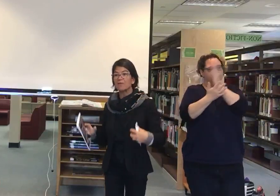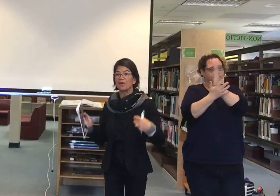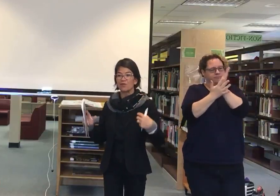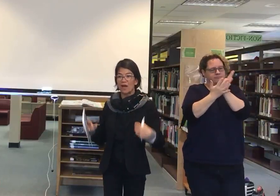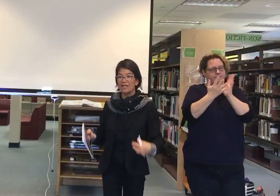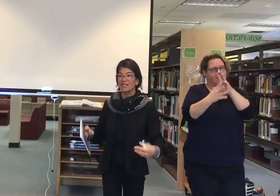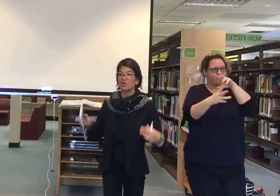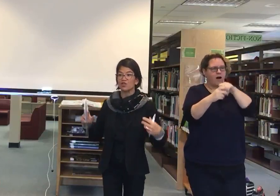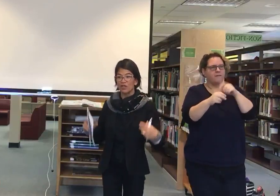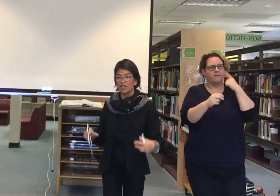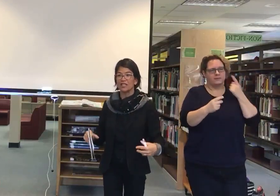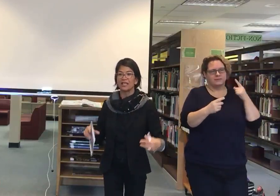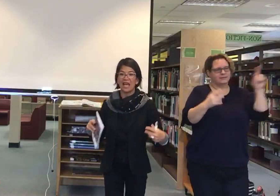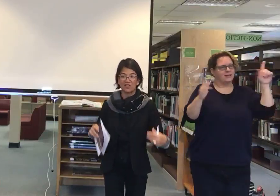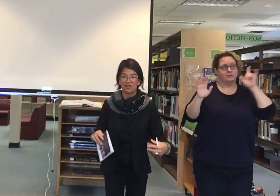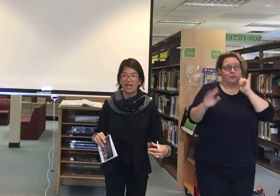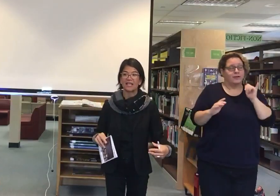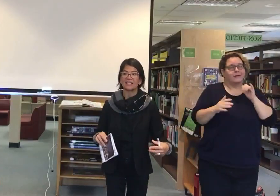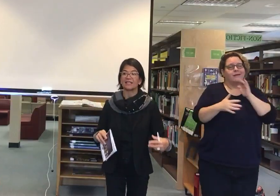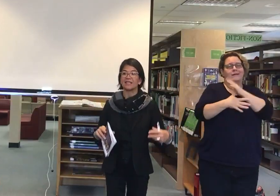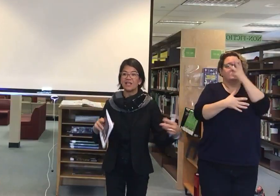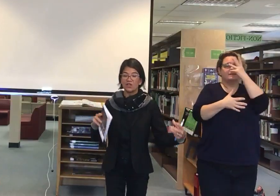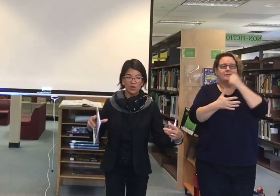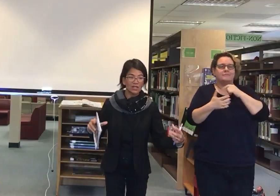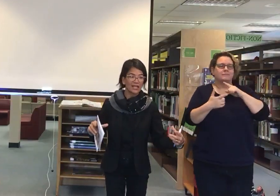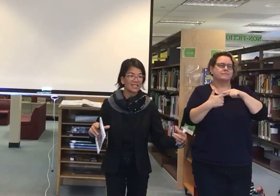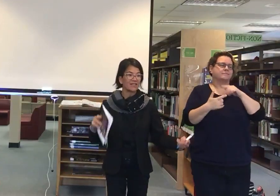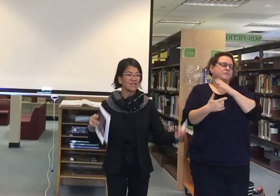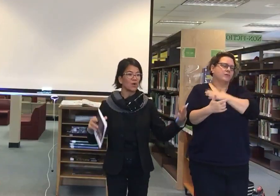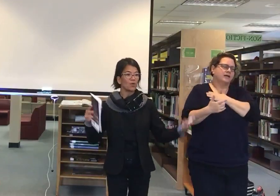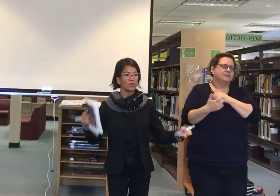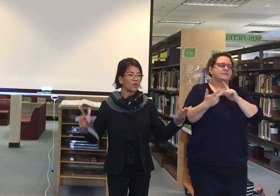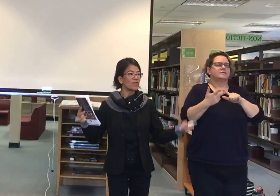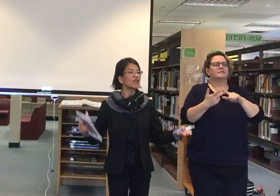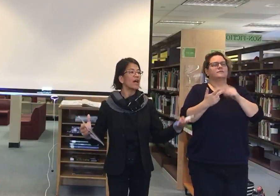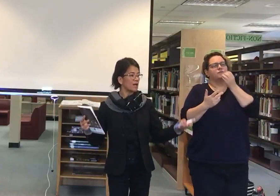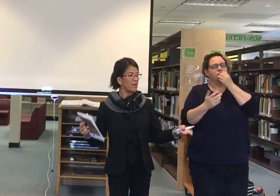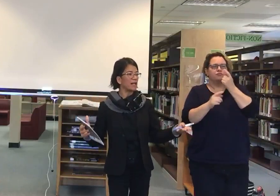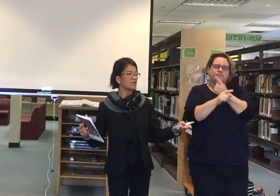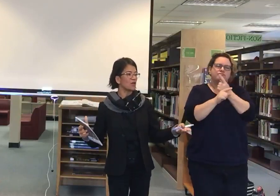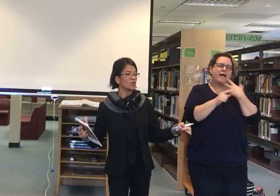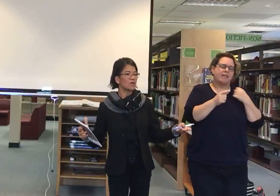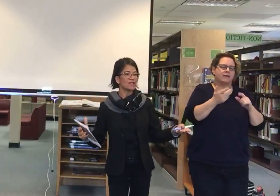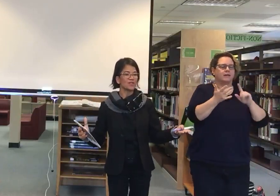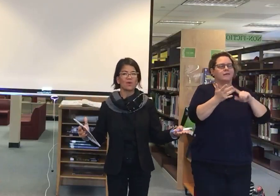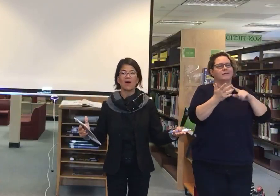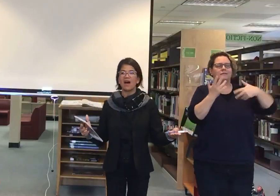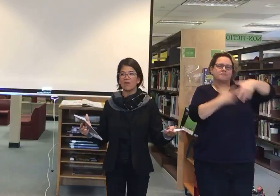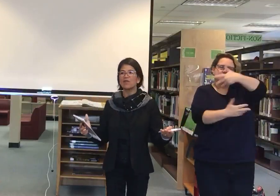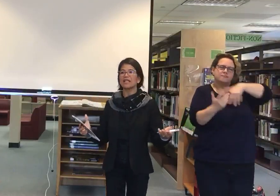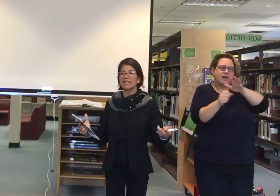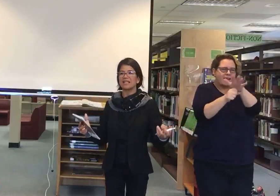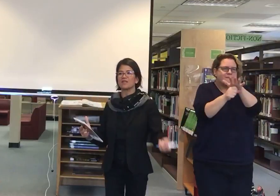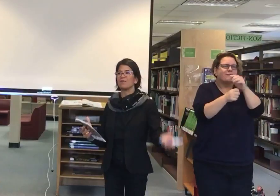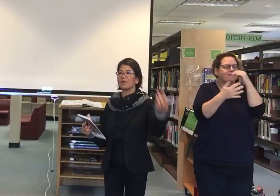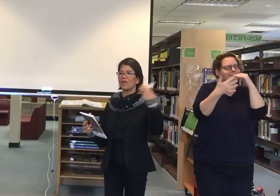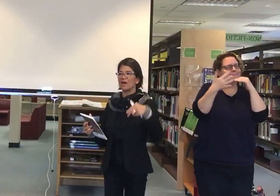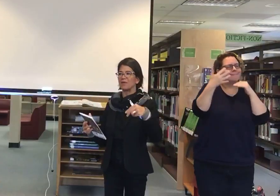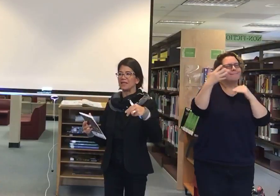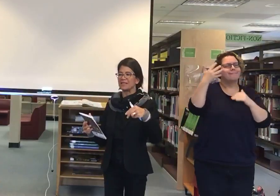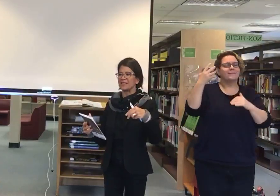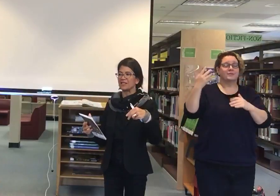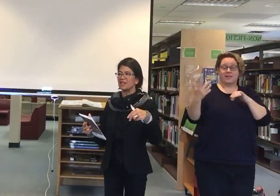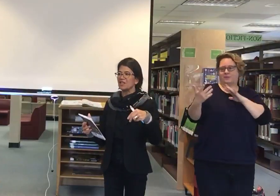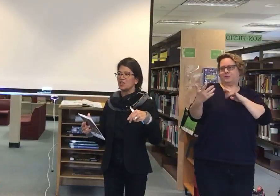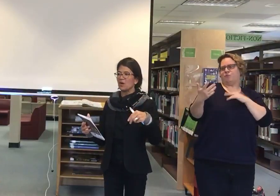like sleep and rest and nutrition and exercise and social activity. So, you know, figuring out how to balance all those pieces. So I'm really excited to build